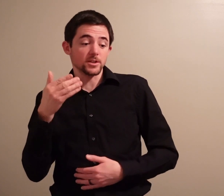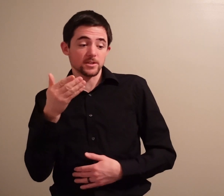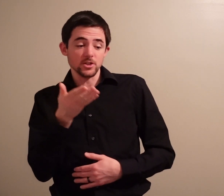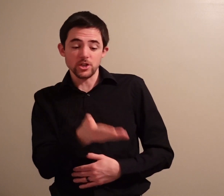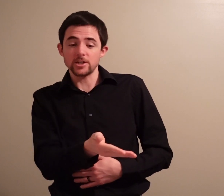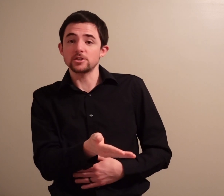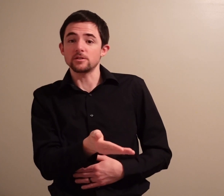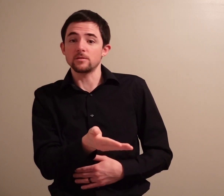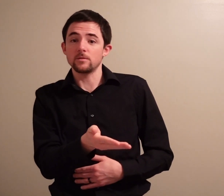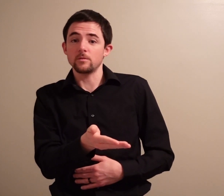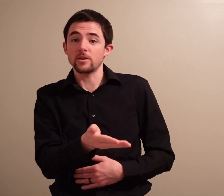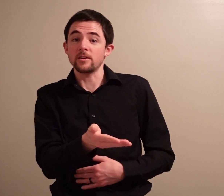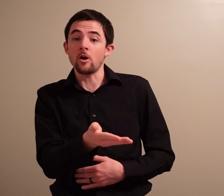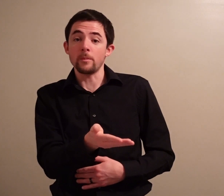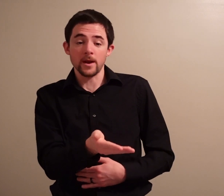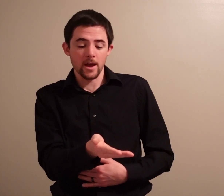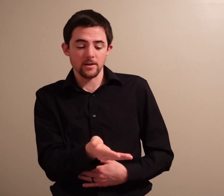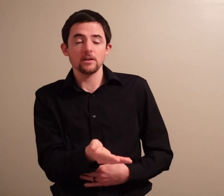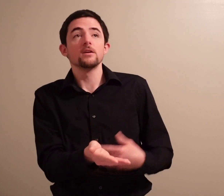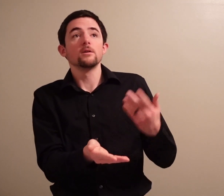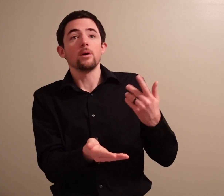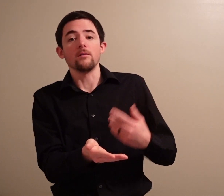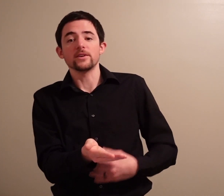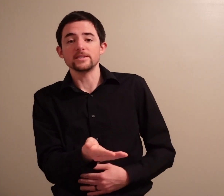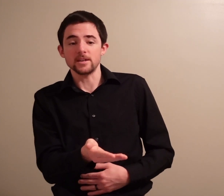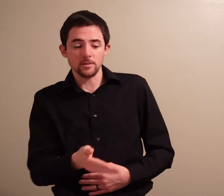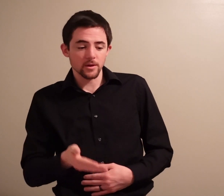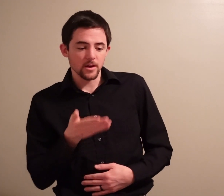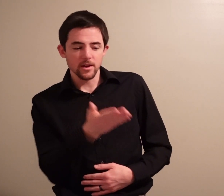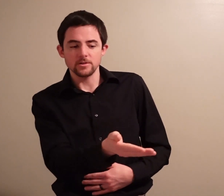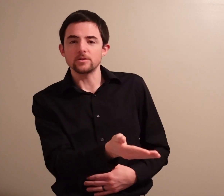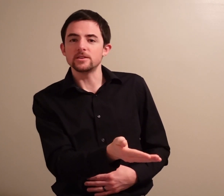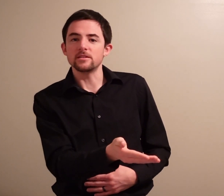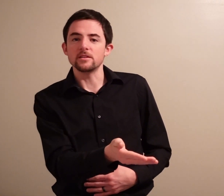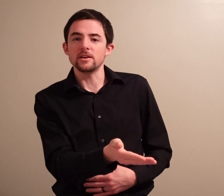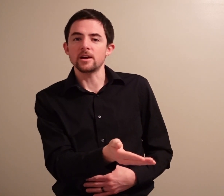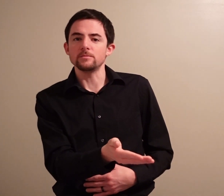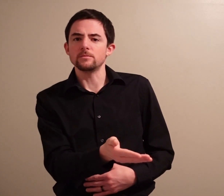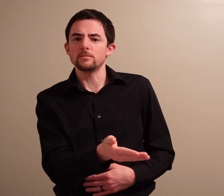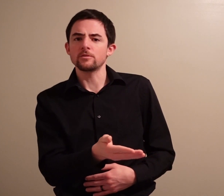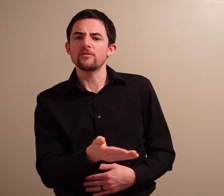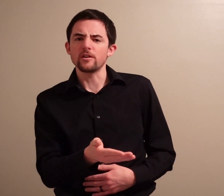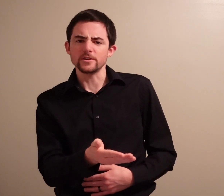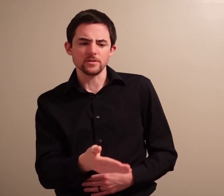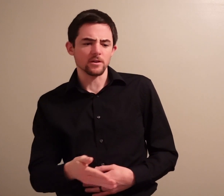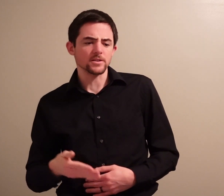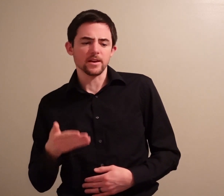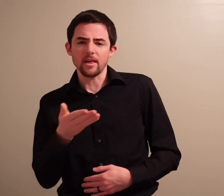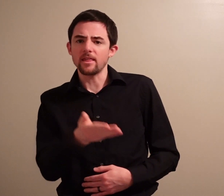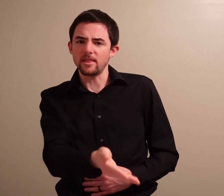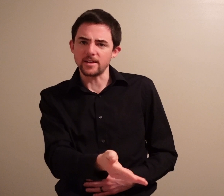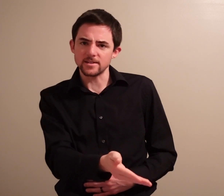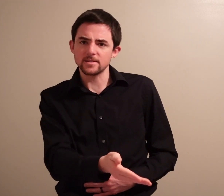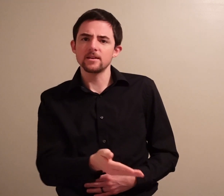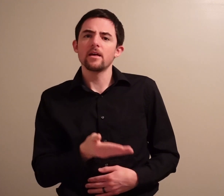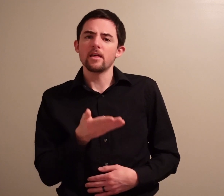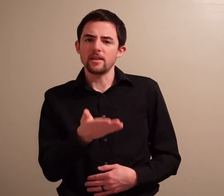just gesture with an open hand, palm facing up, towards the thing I'm referring to, and I'll say this,